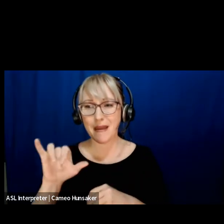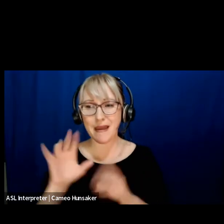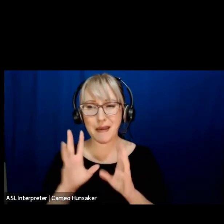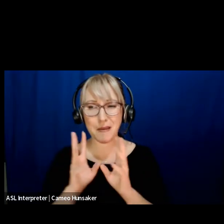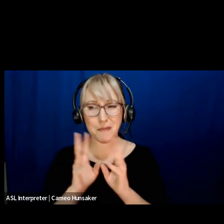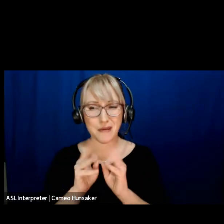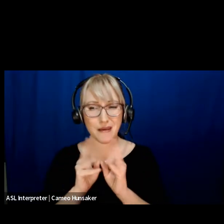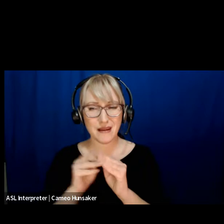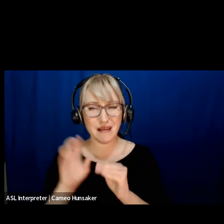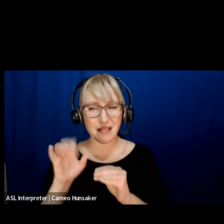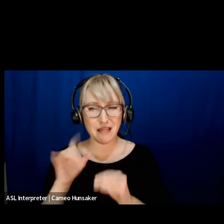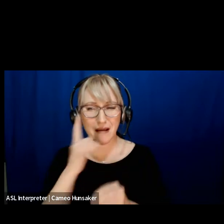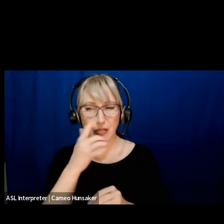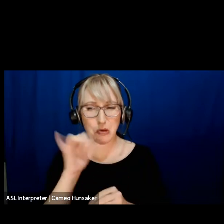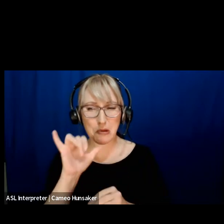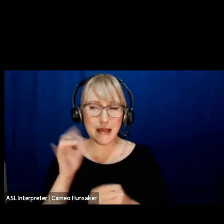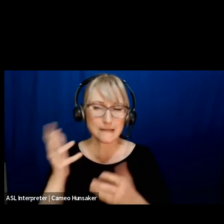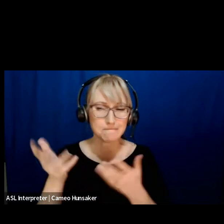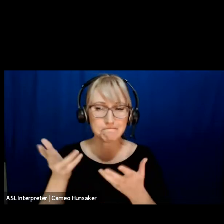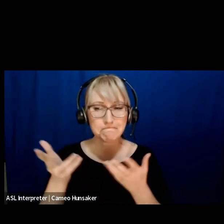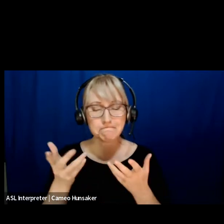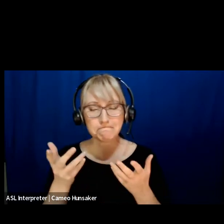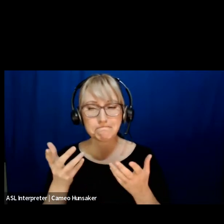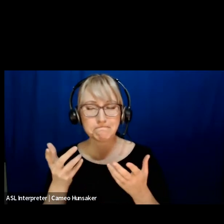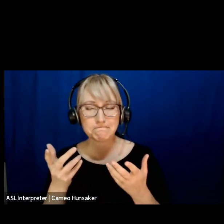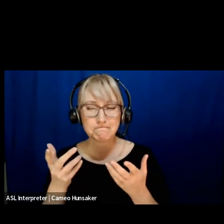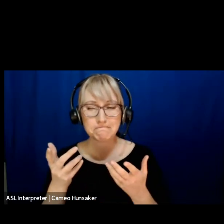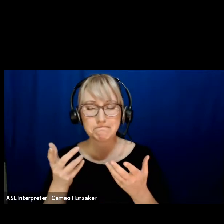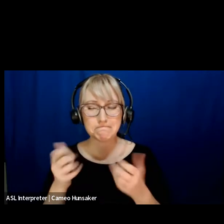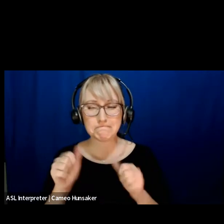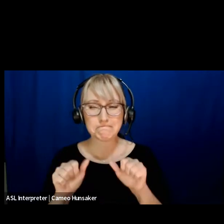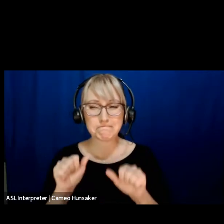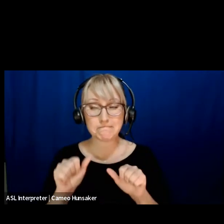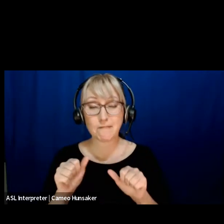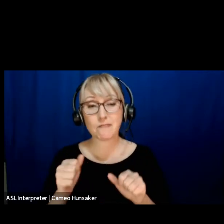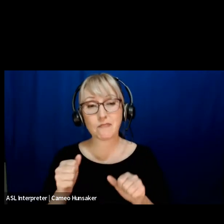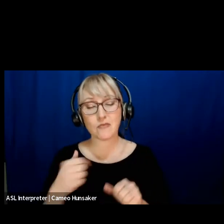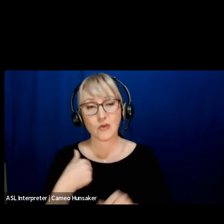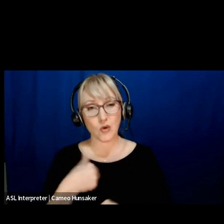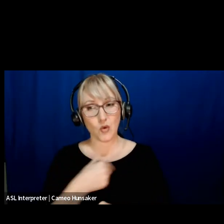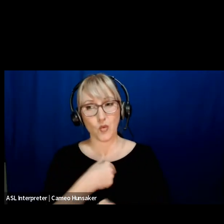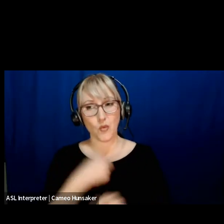like. We're talking about showing the movie that